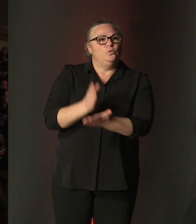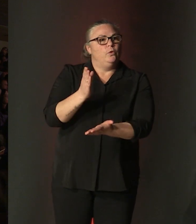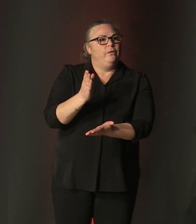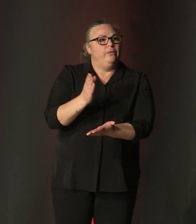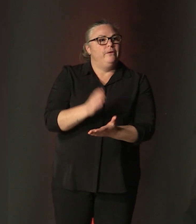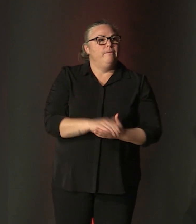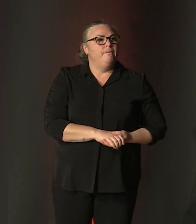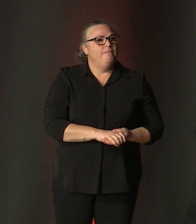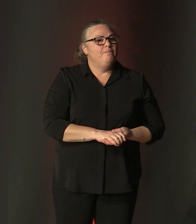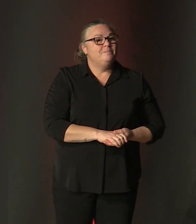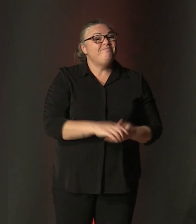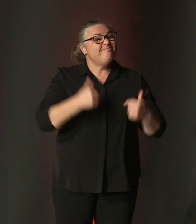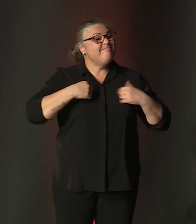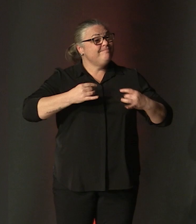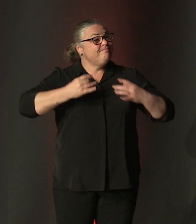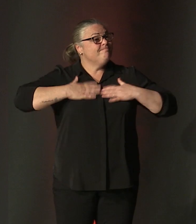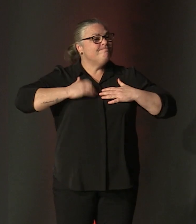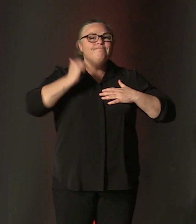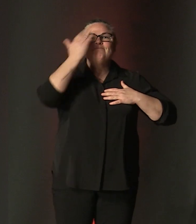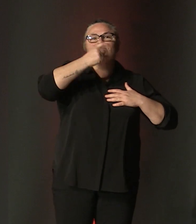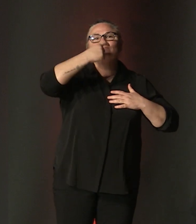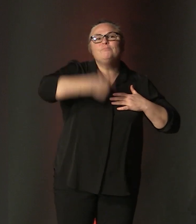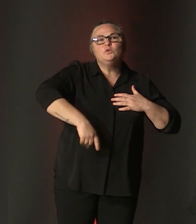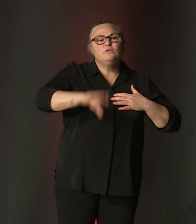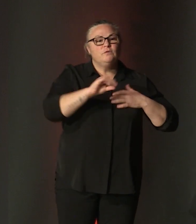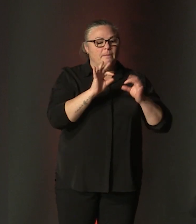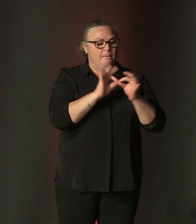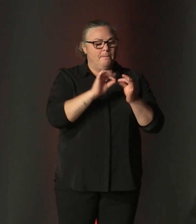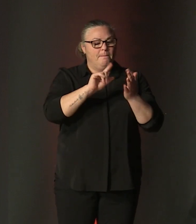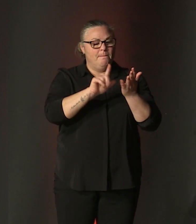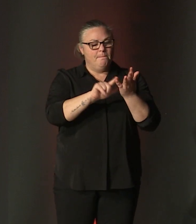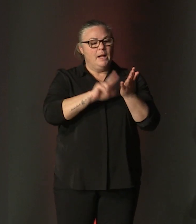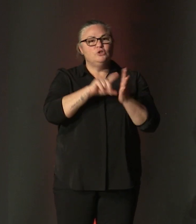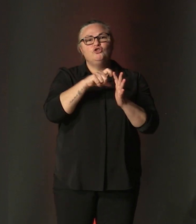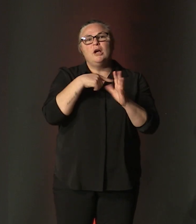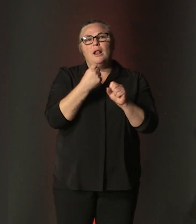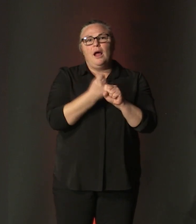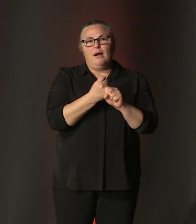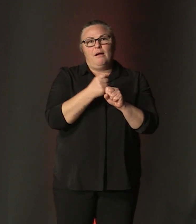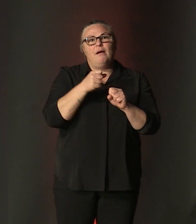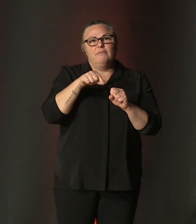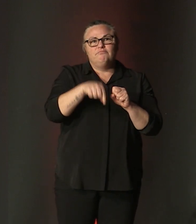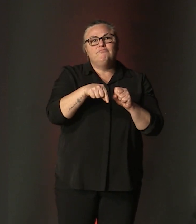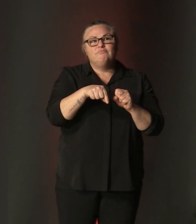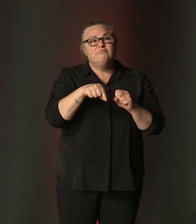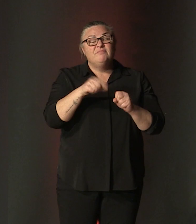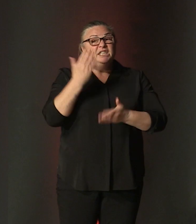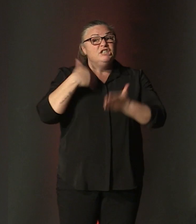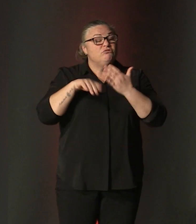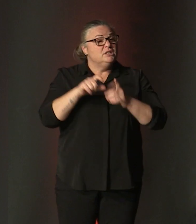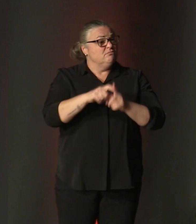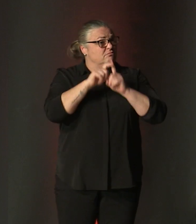As an Australian Indigenous person from the Bundjalung mob, history is a